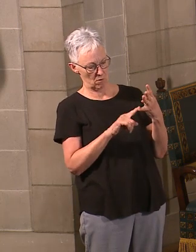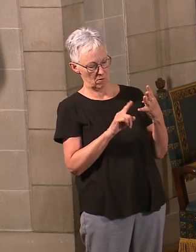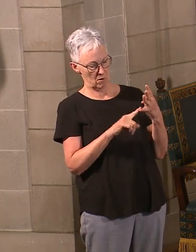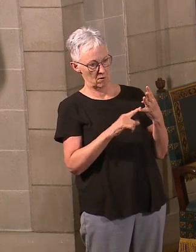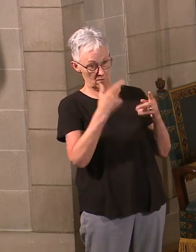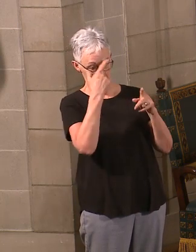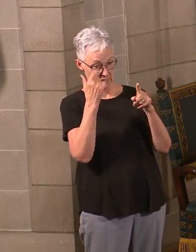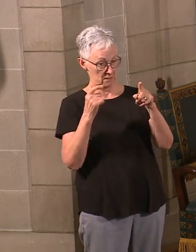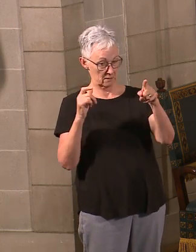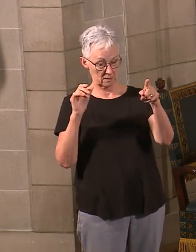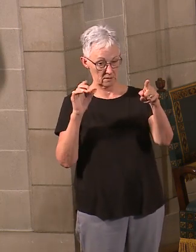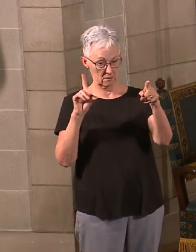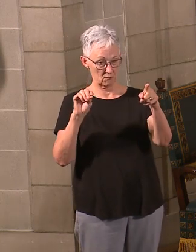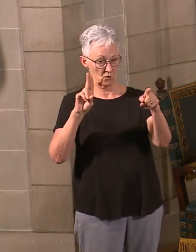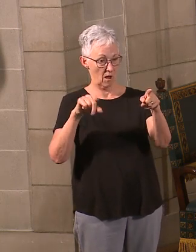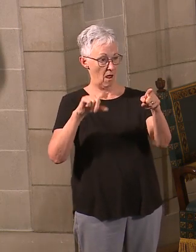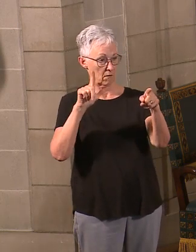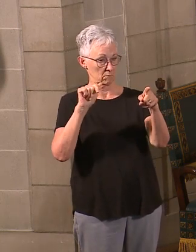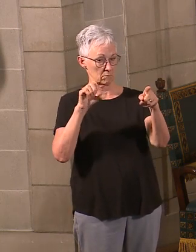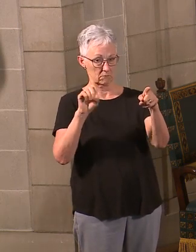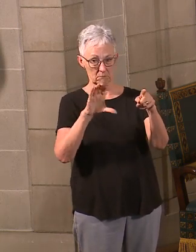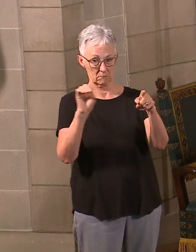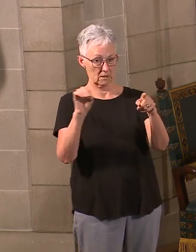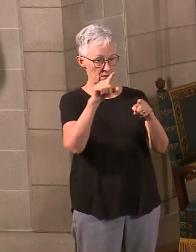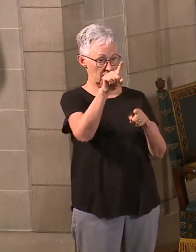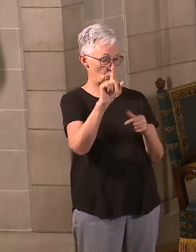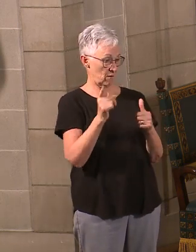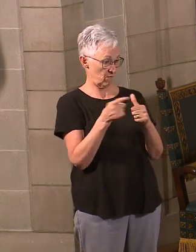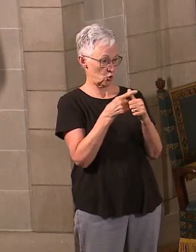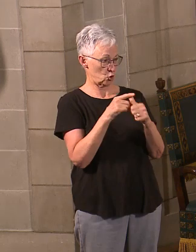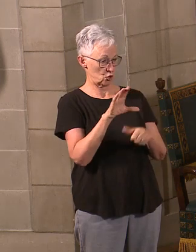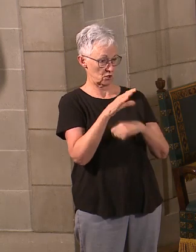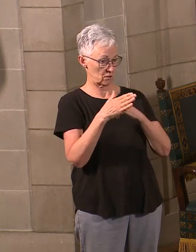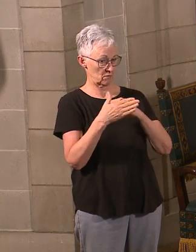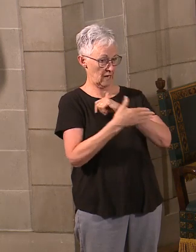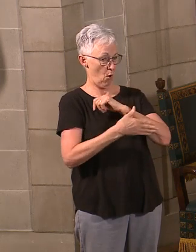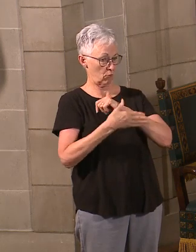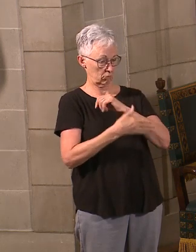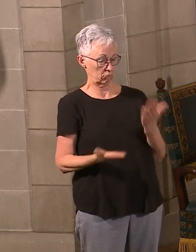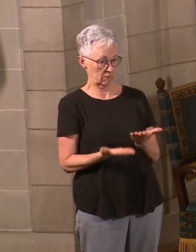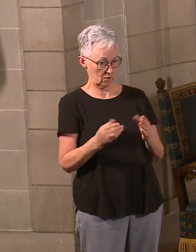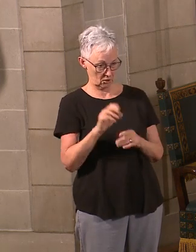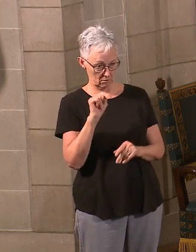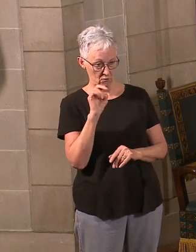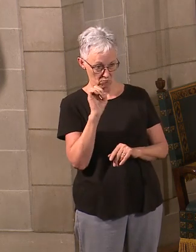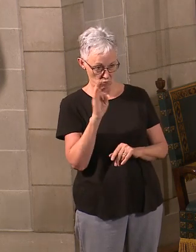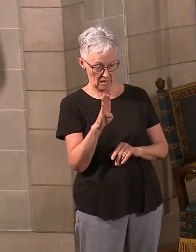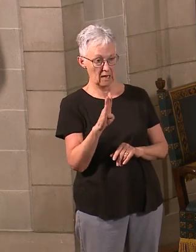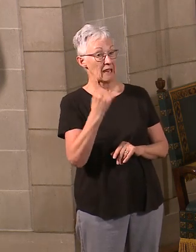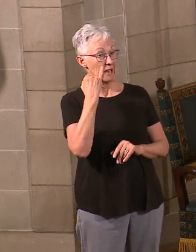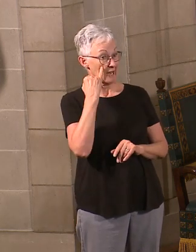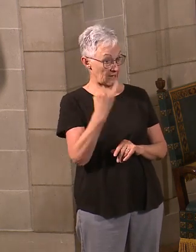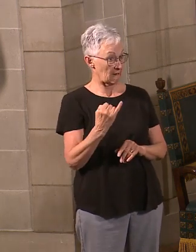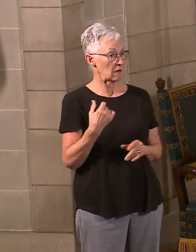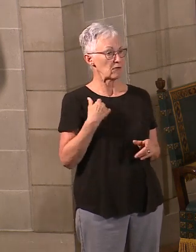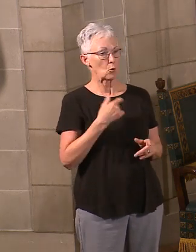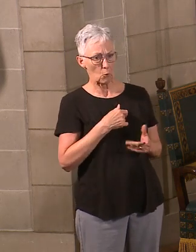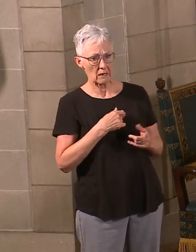comes upon its expiration date. What I can tell you is if we're able to release some of the restrictions, we will release